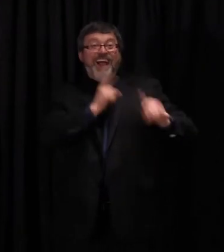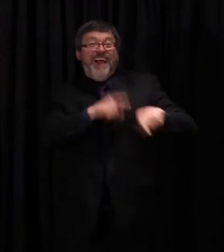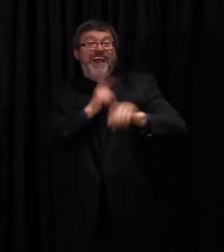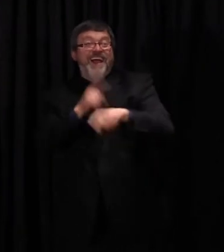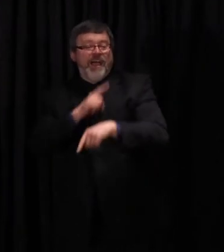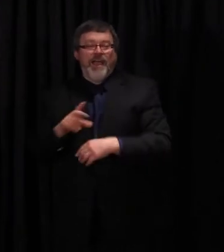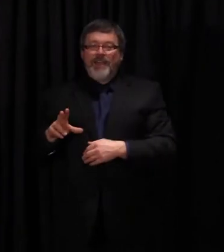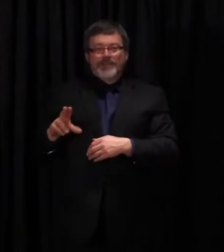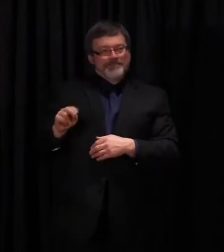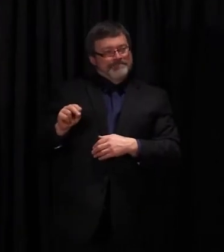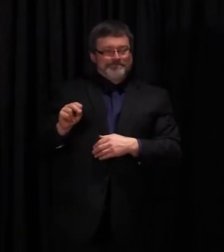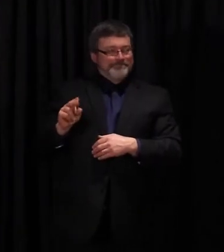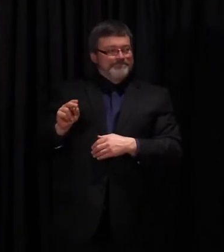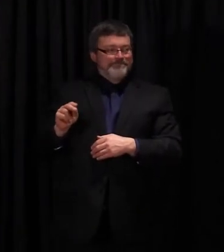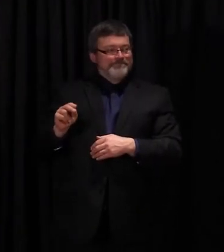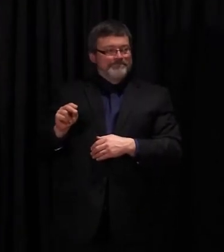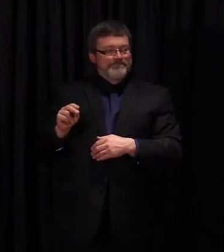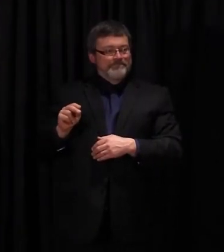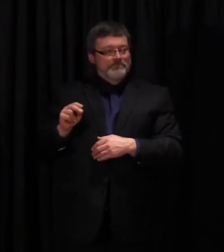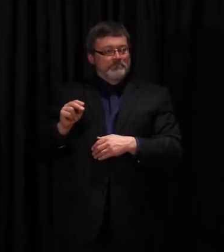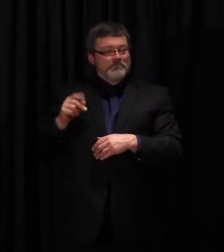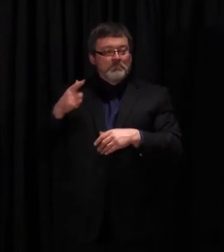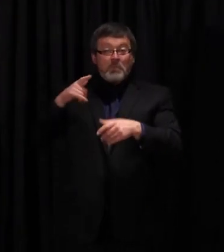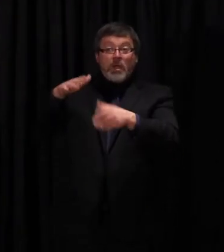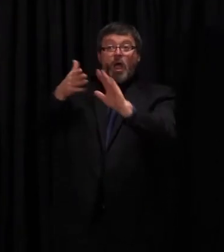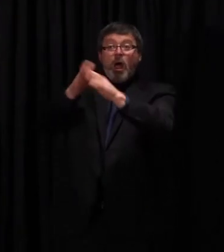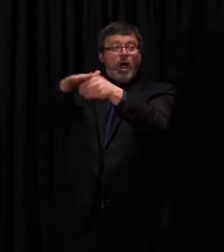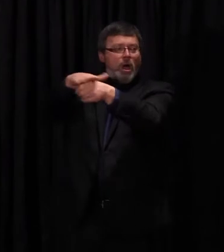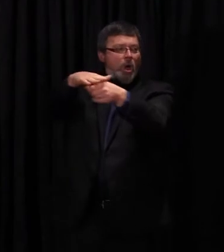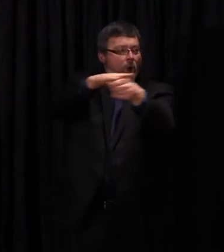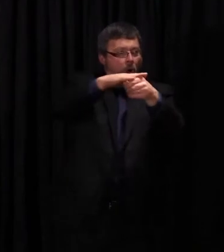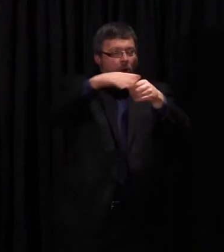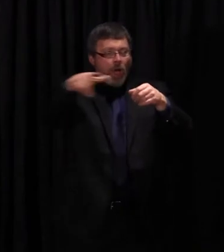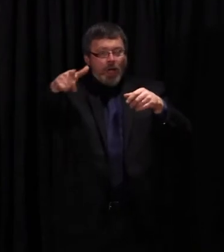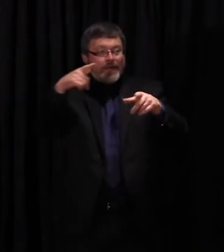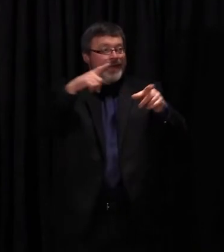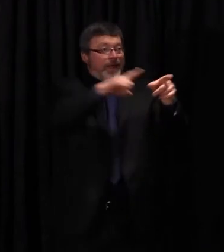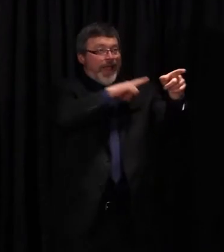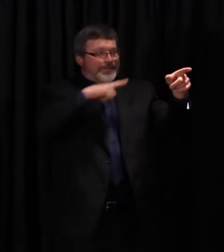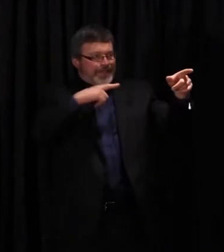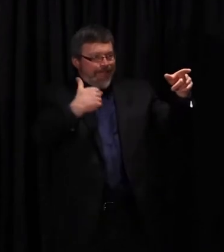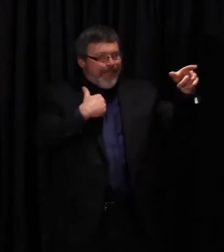Many solutions will come from local communities and legislative committees.